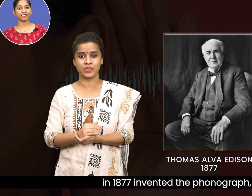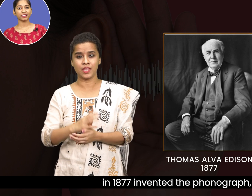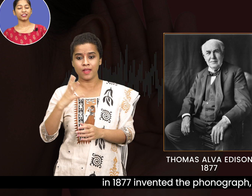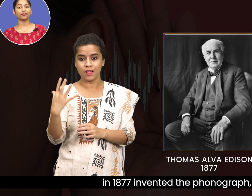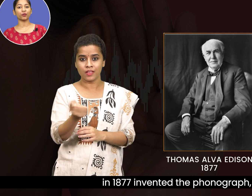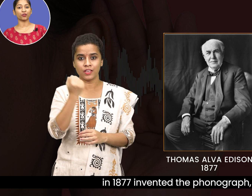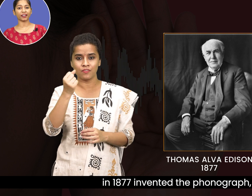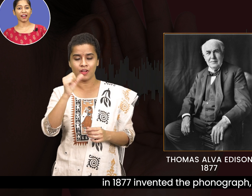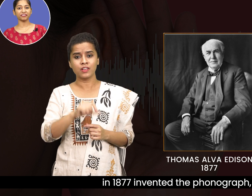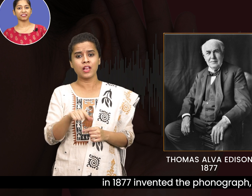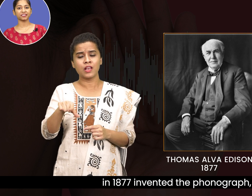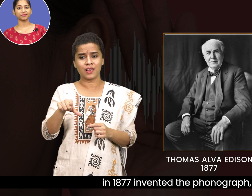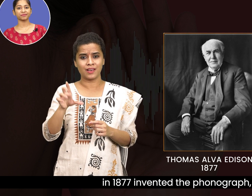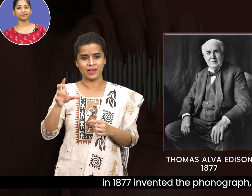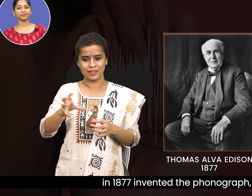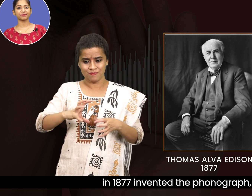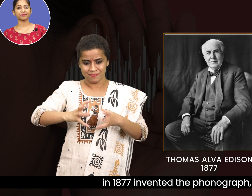invented the phonograph,